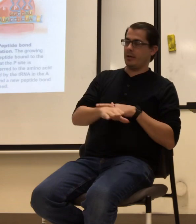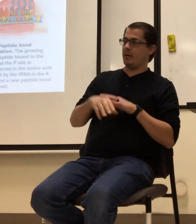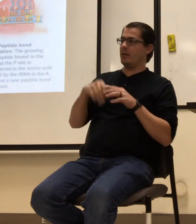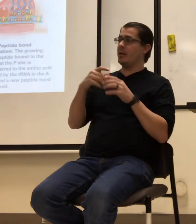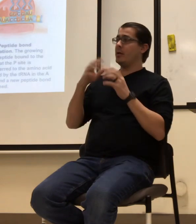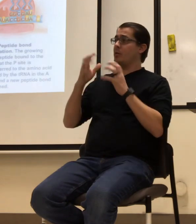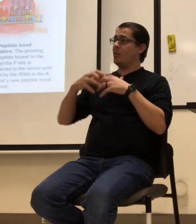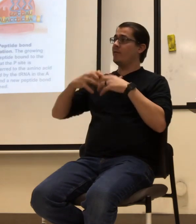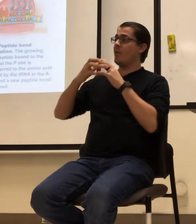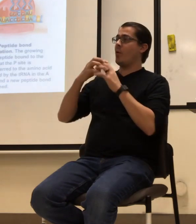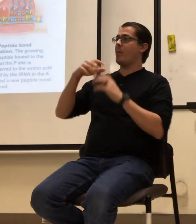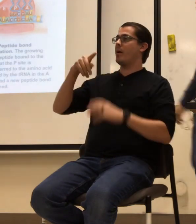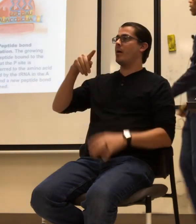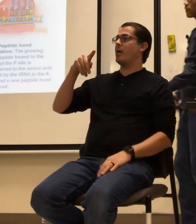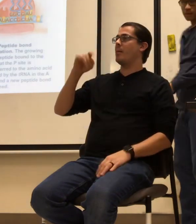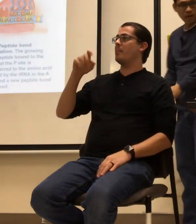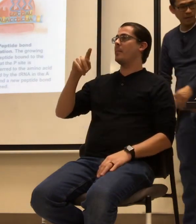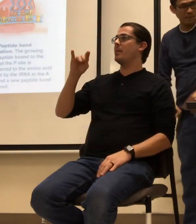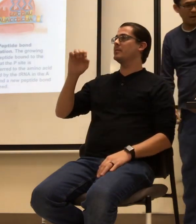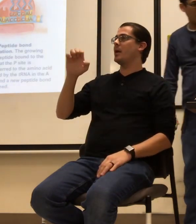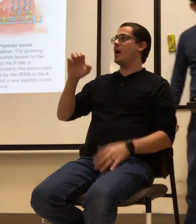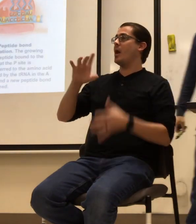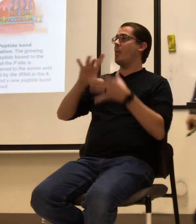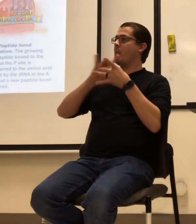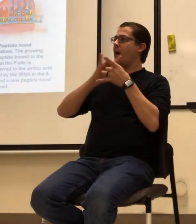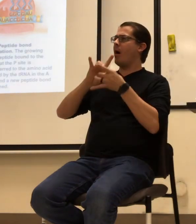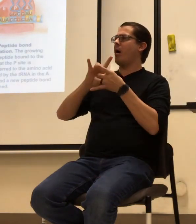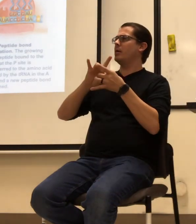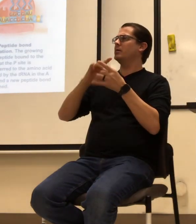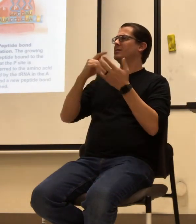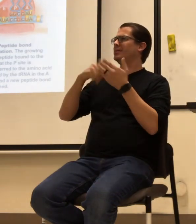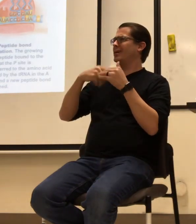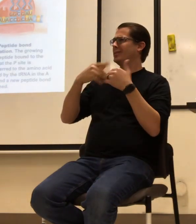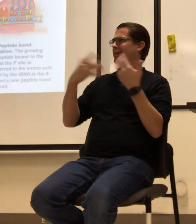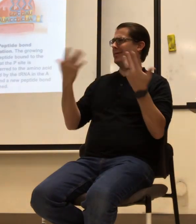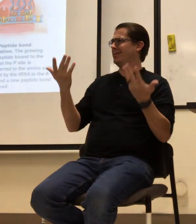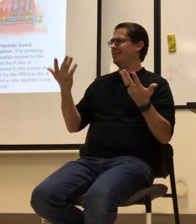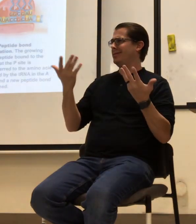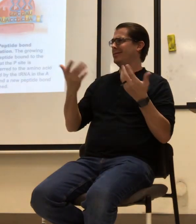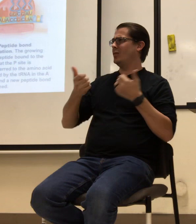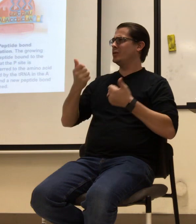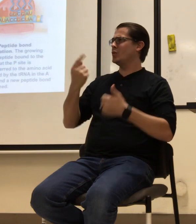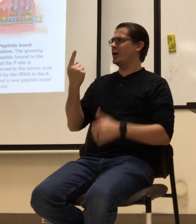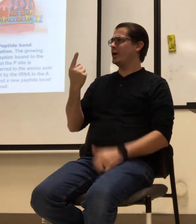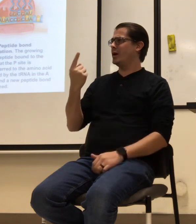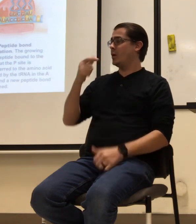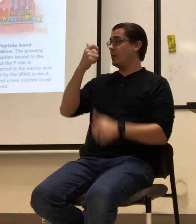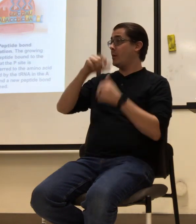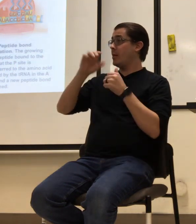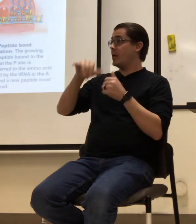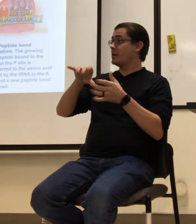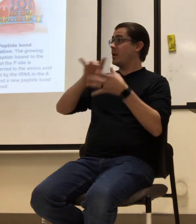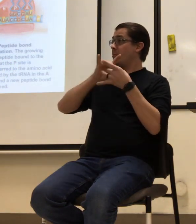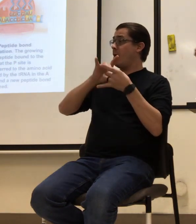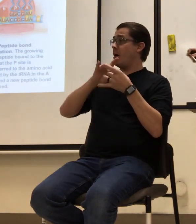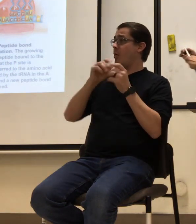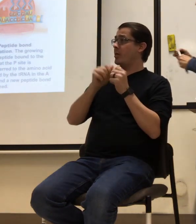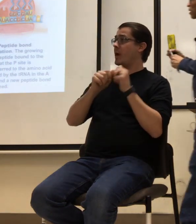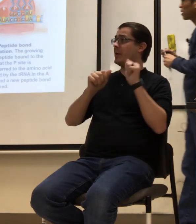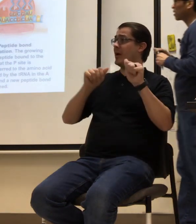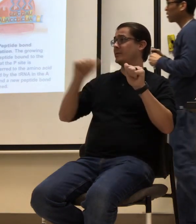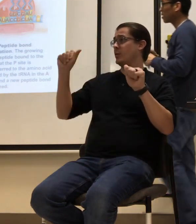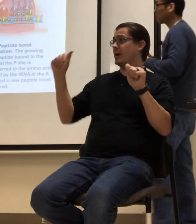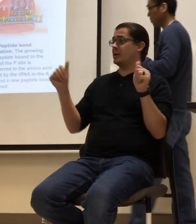the peptide bond, what are they talking about? What peptide bond? Remember, that's the bond between amino acids,